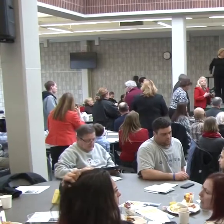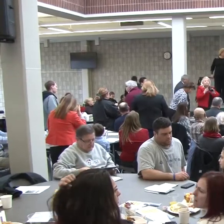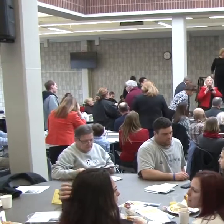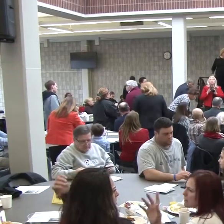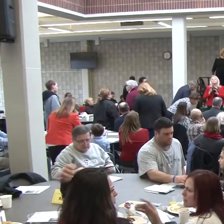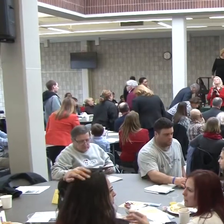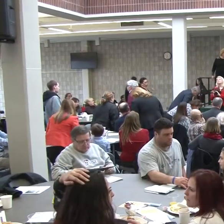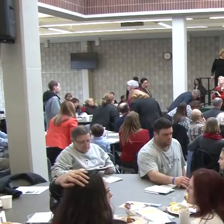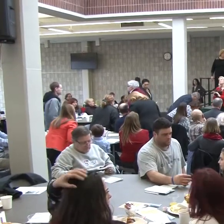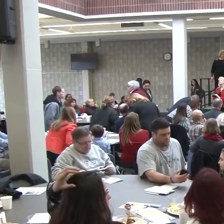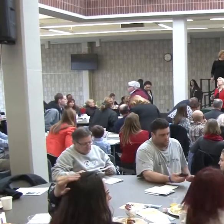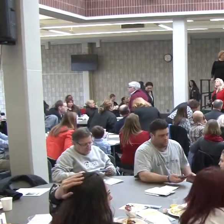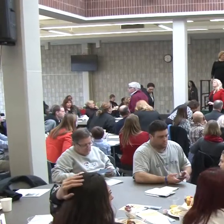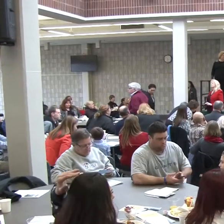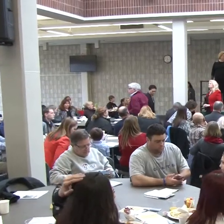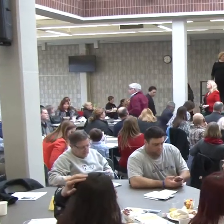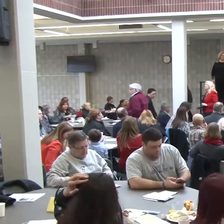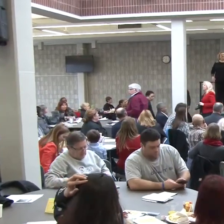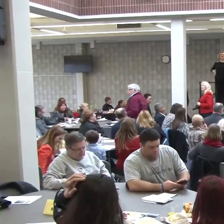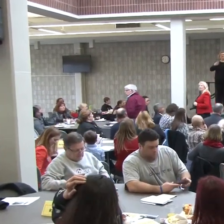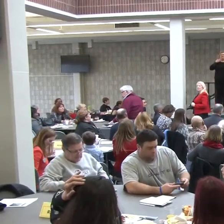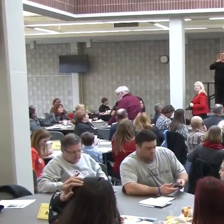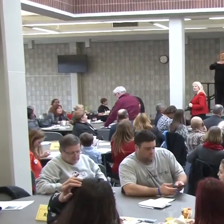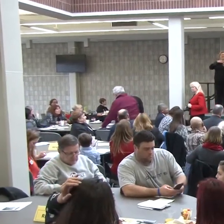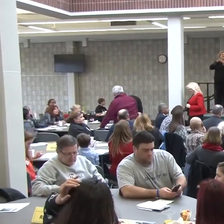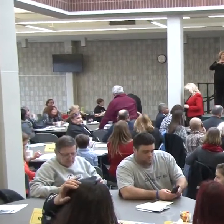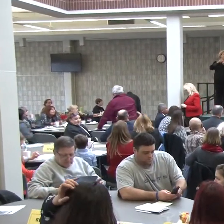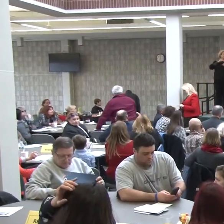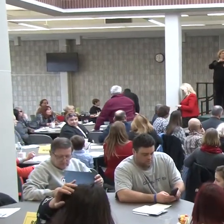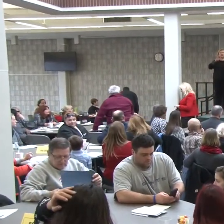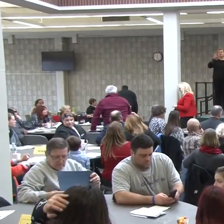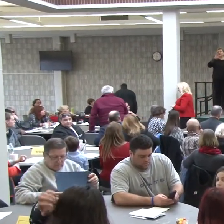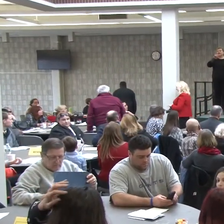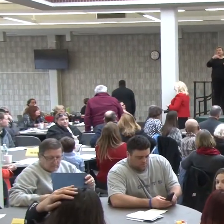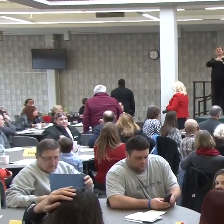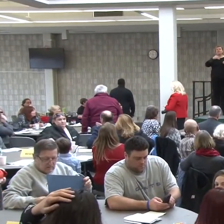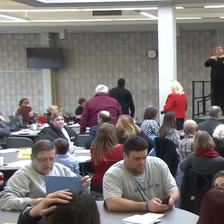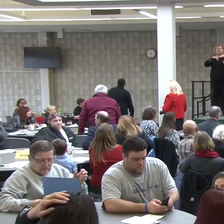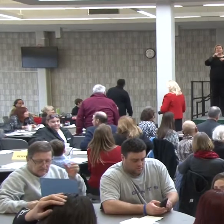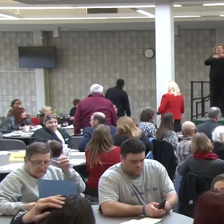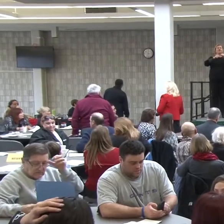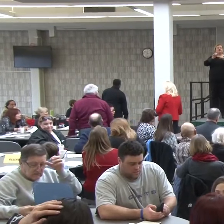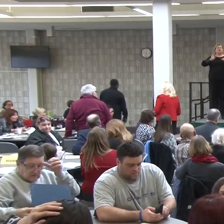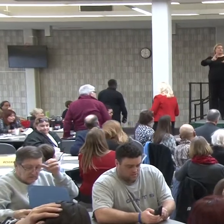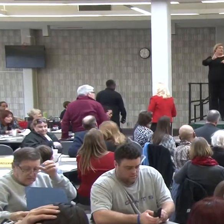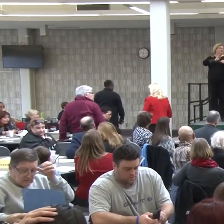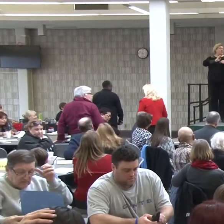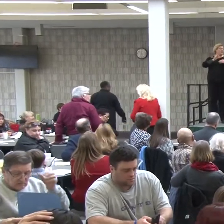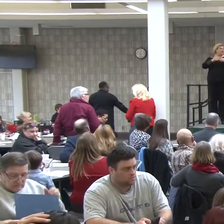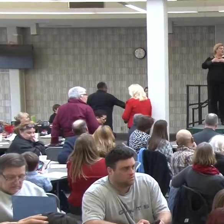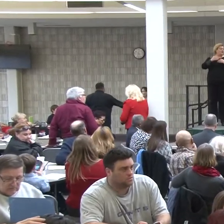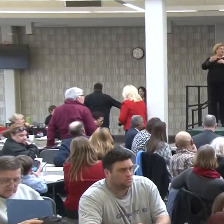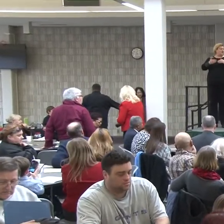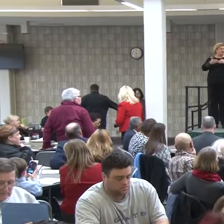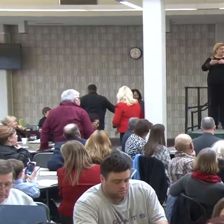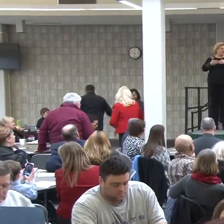Thank you. And you can seek out any member of the Alumni Board after